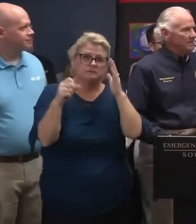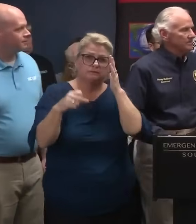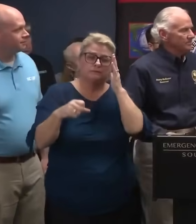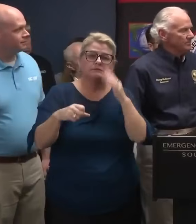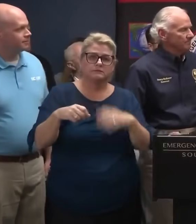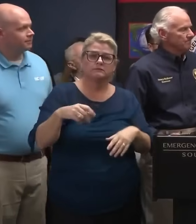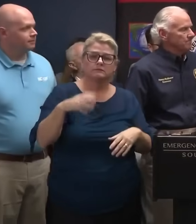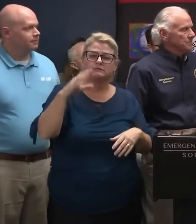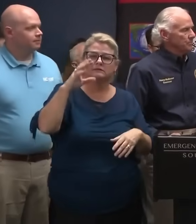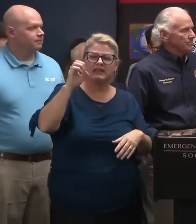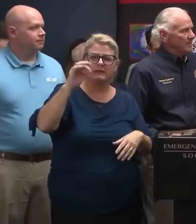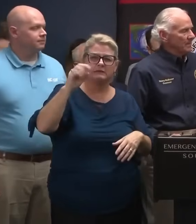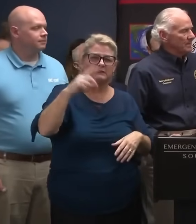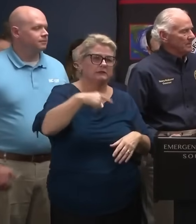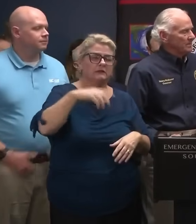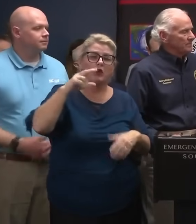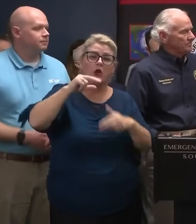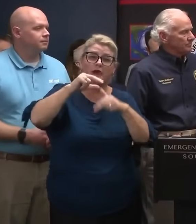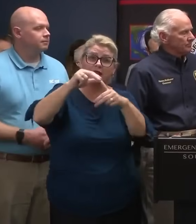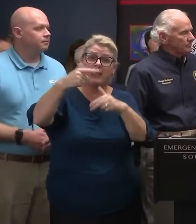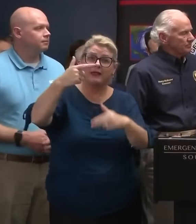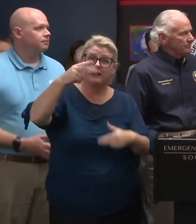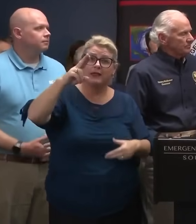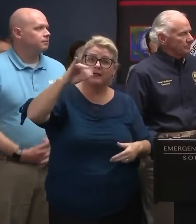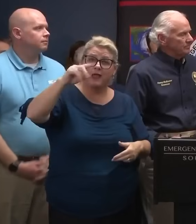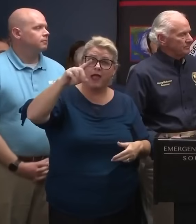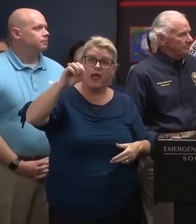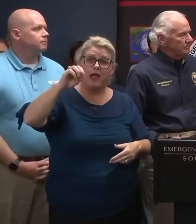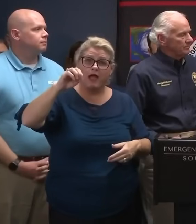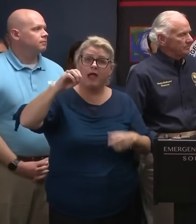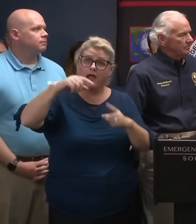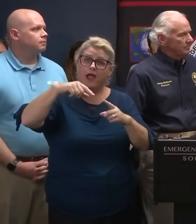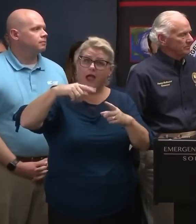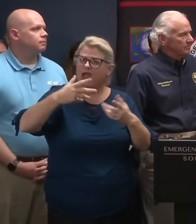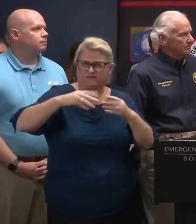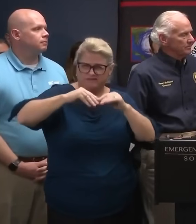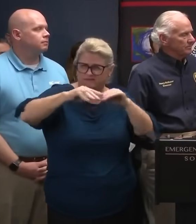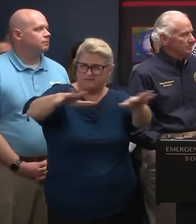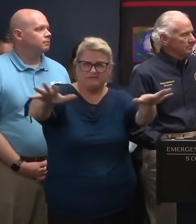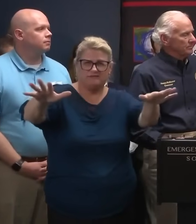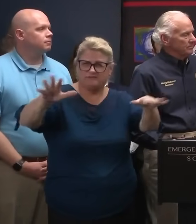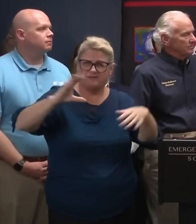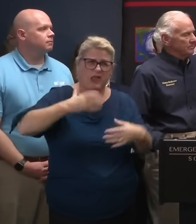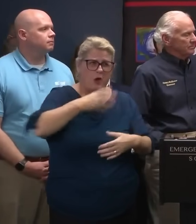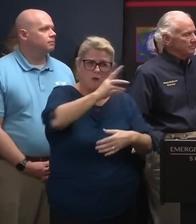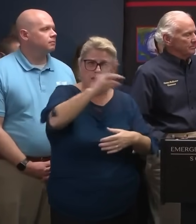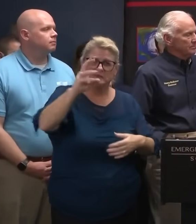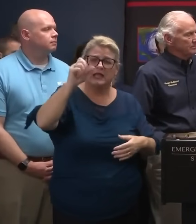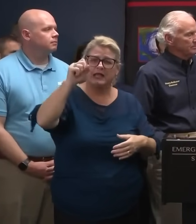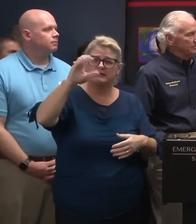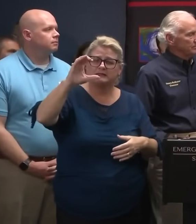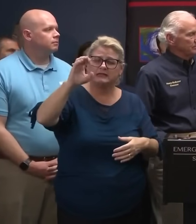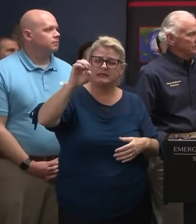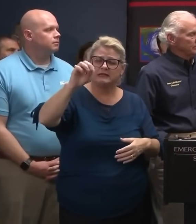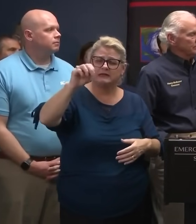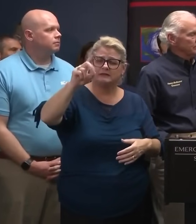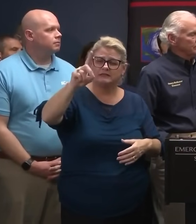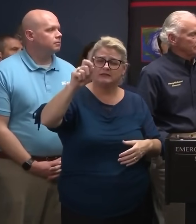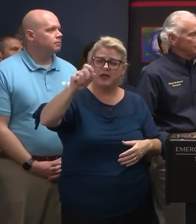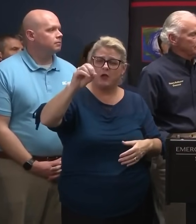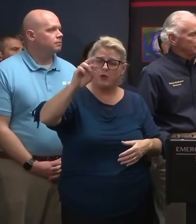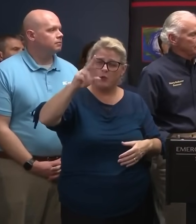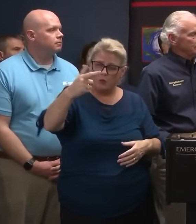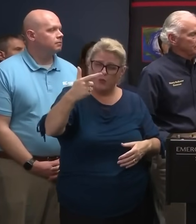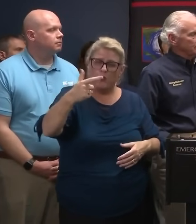Kim Stenson, State EMD. Yeah, the Hurricane Guide is widely distributed. It's on our website at sceemd.org. It's on